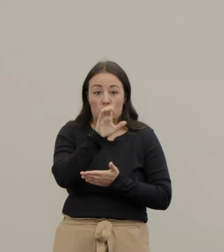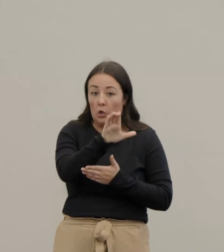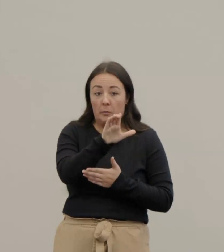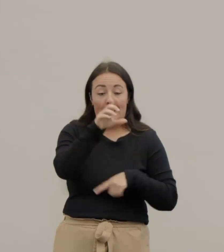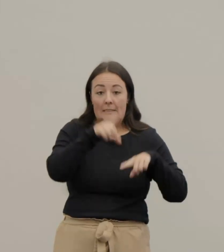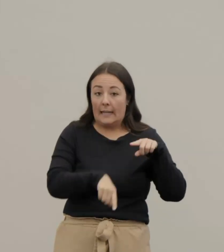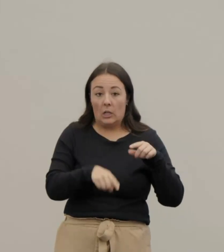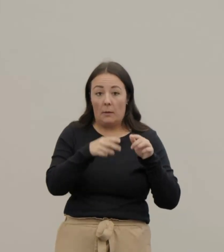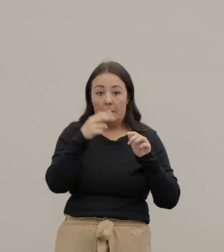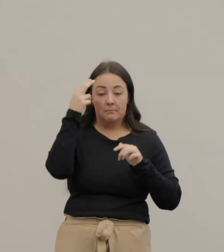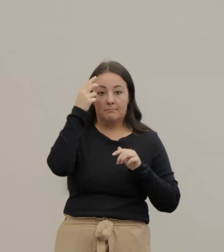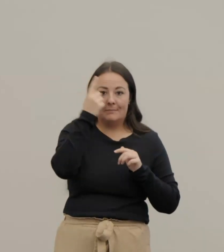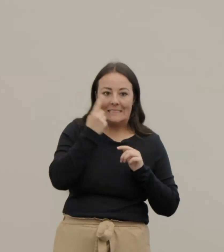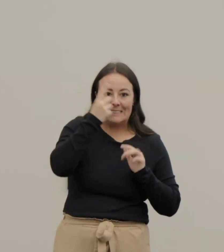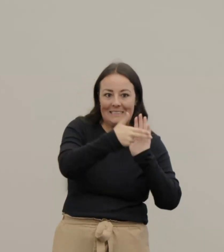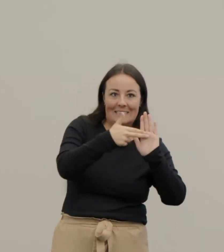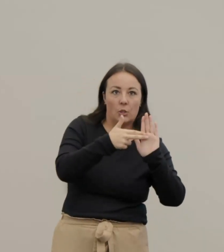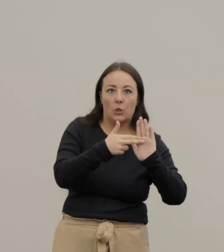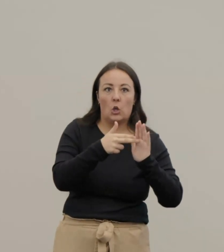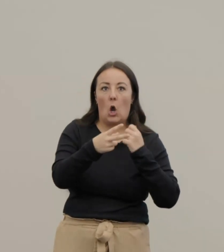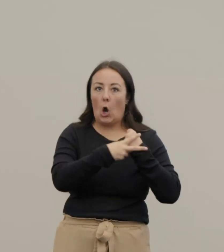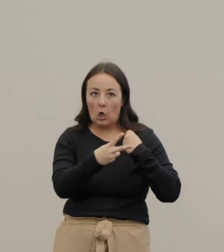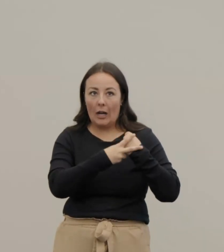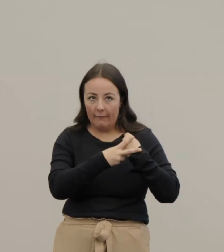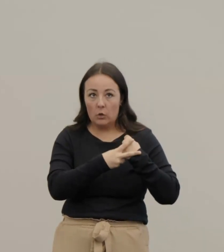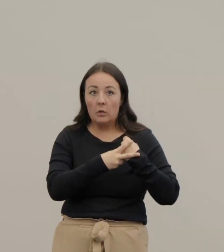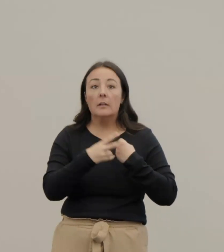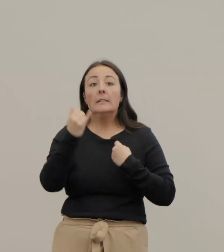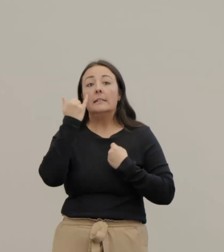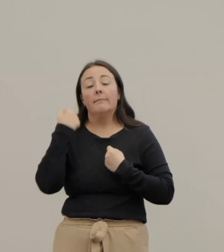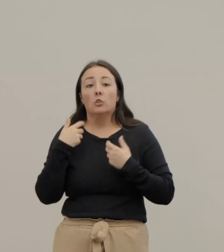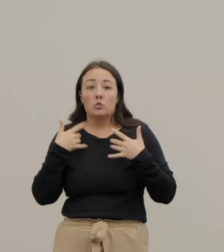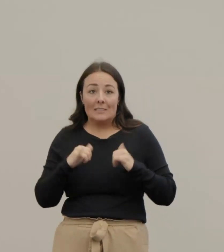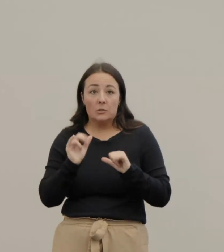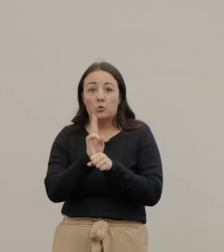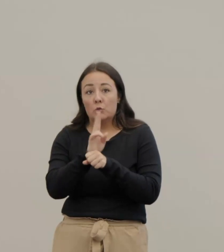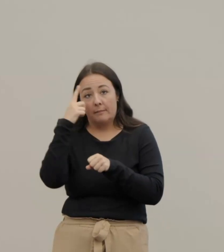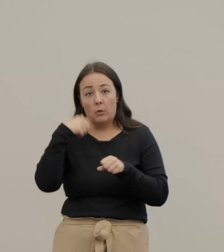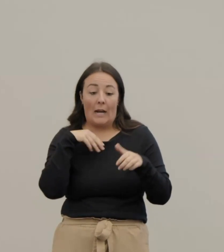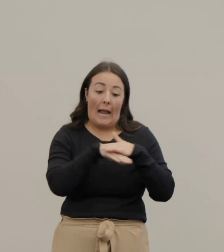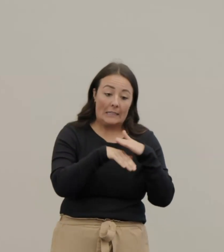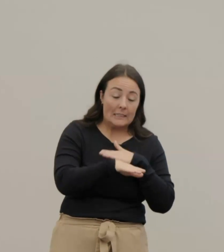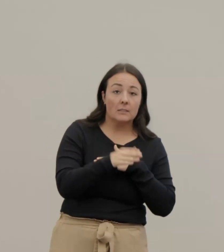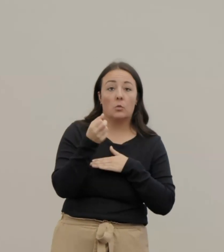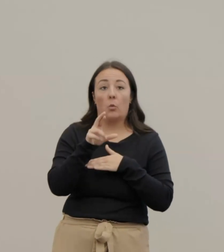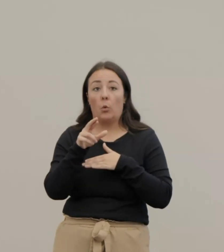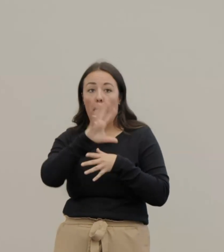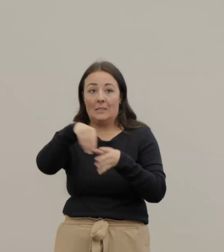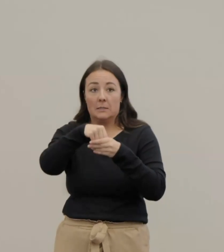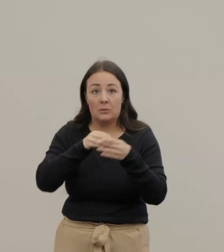archival if used to apply for, access, or participate in services, programs, or activities.